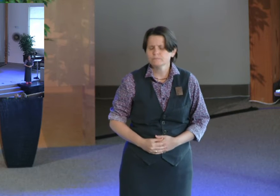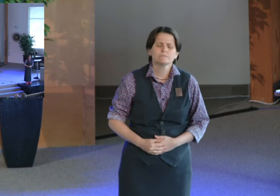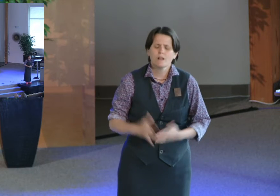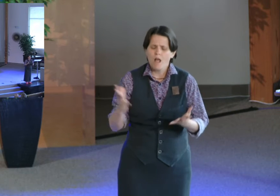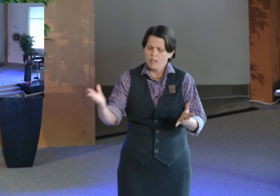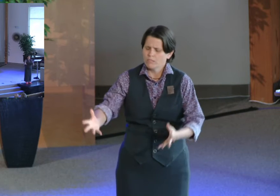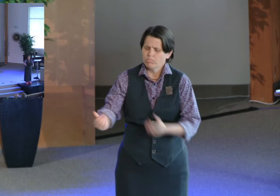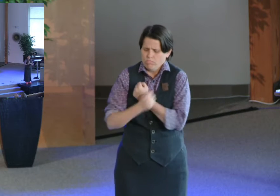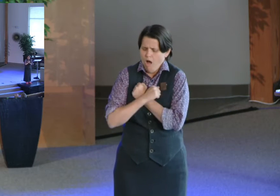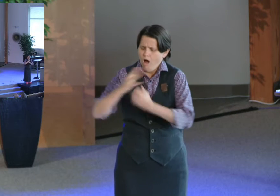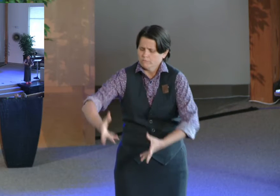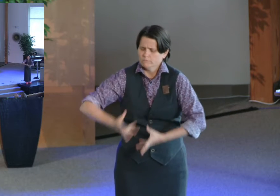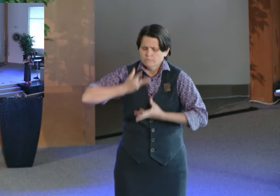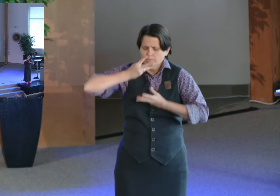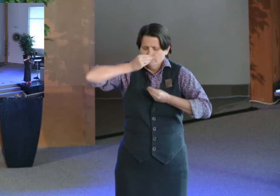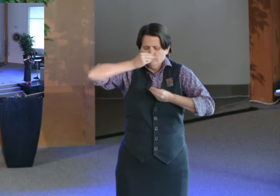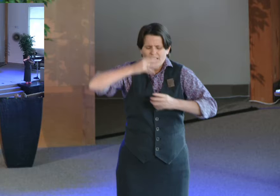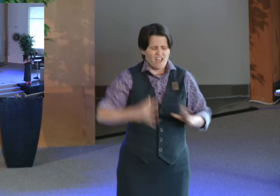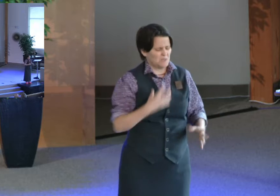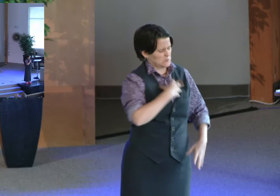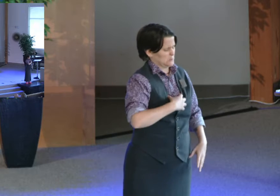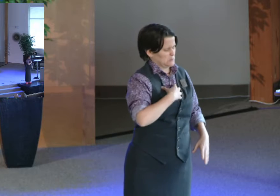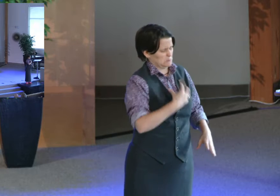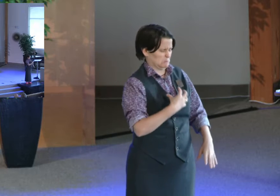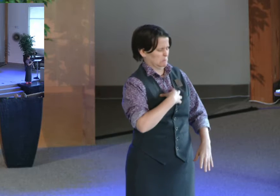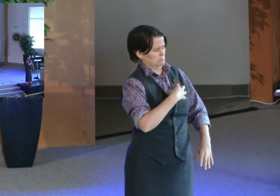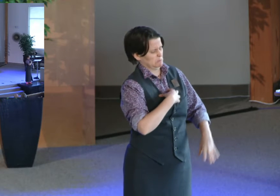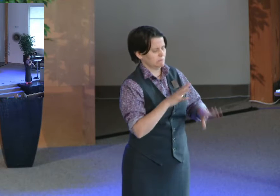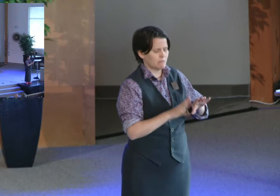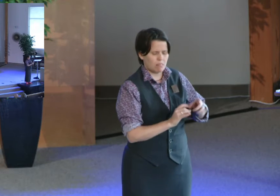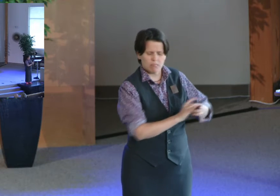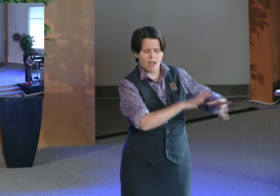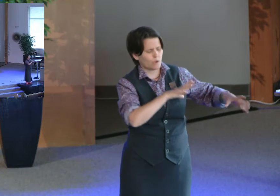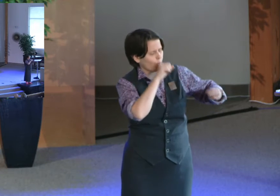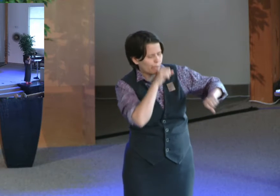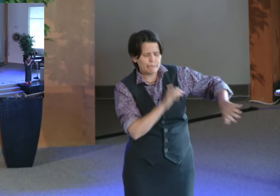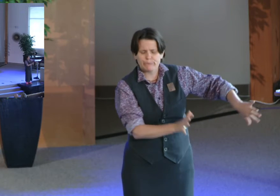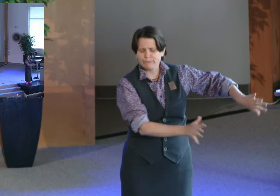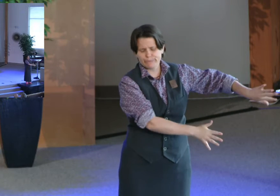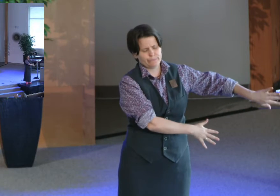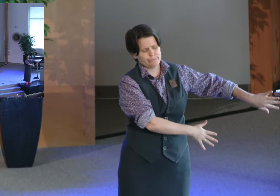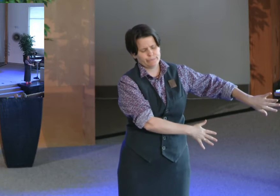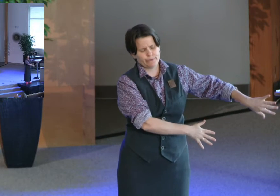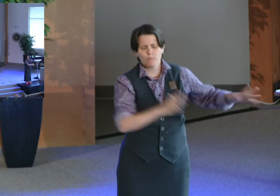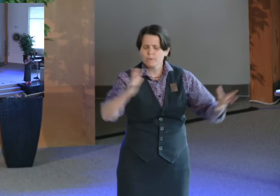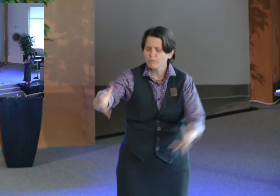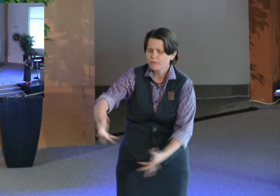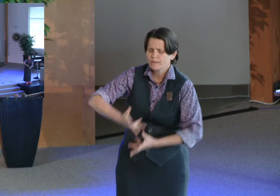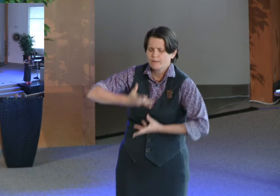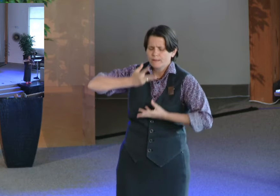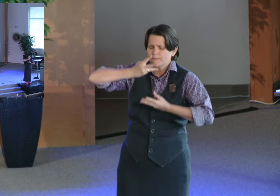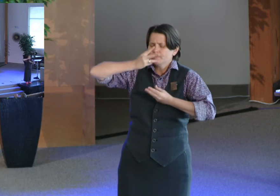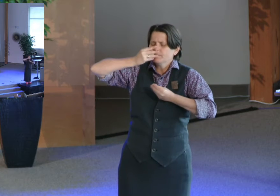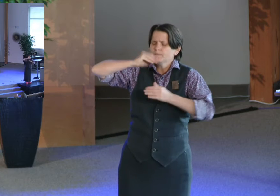the things that you want us to be. And we acknowledge this power, this light, this love, this energy, this